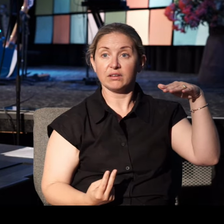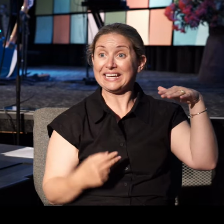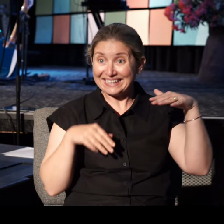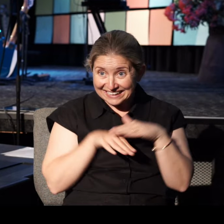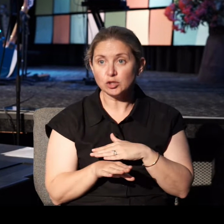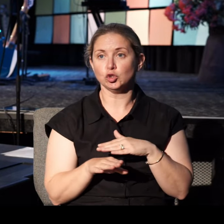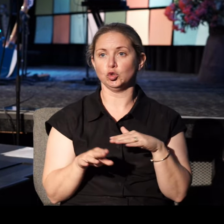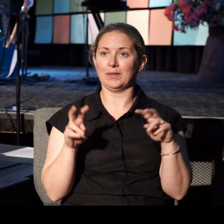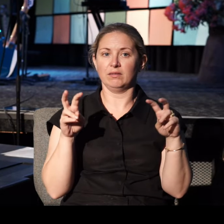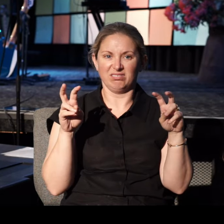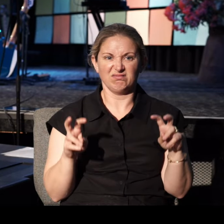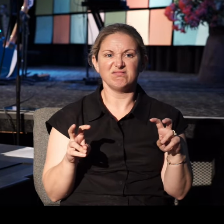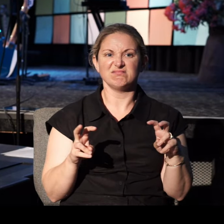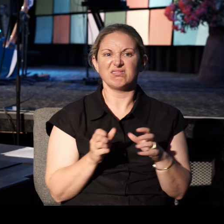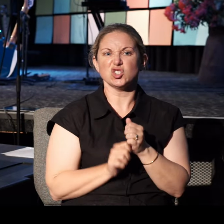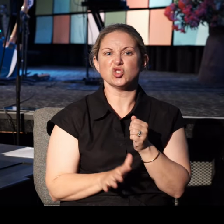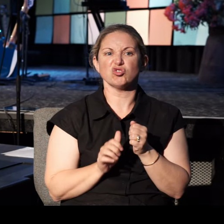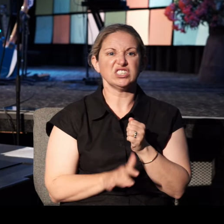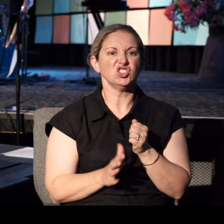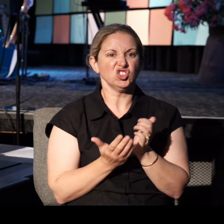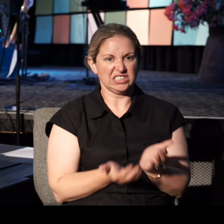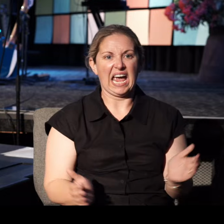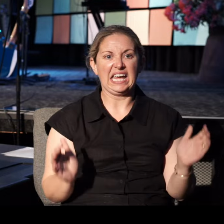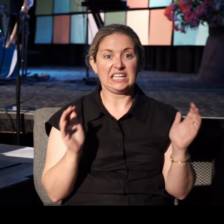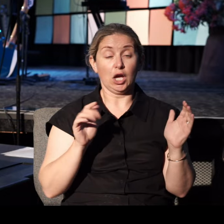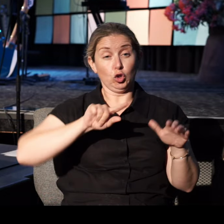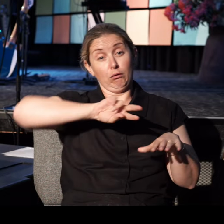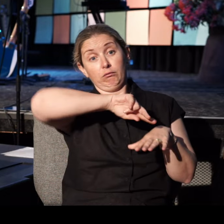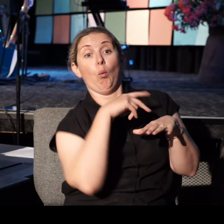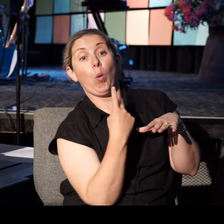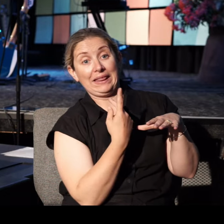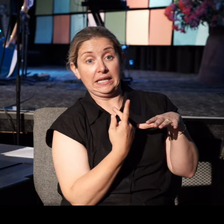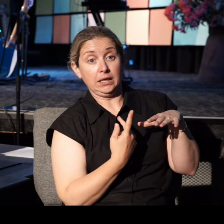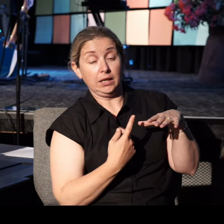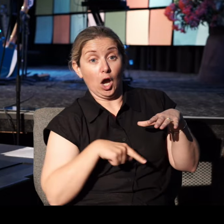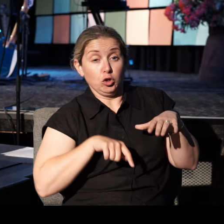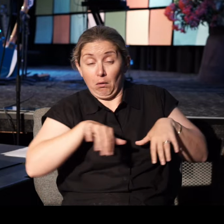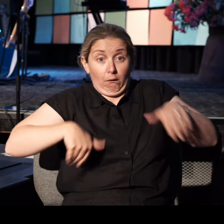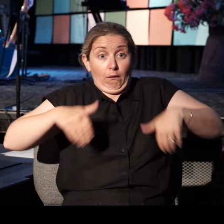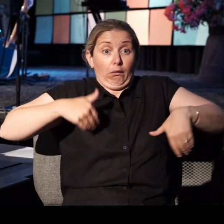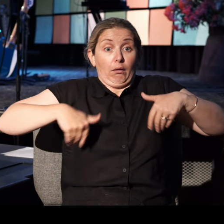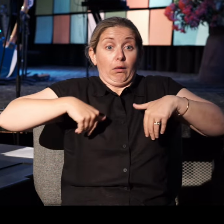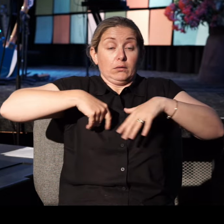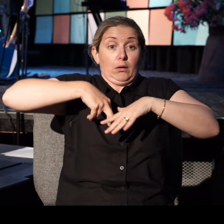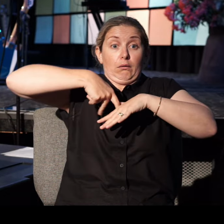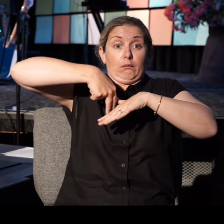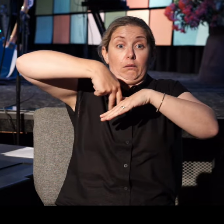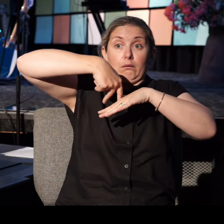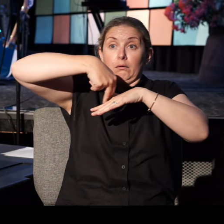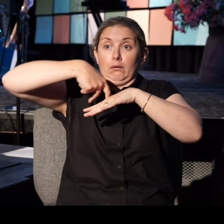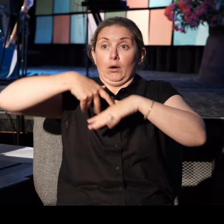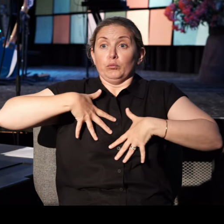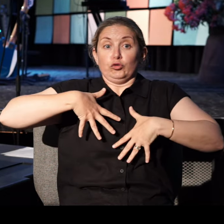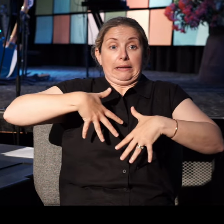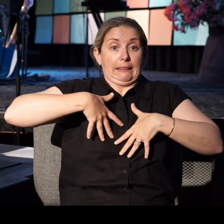into the tank unconscious. Now, fortunately, you fall in face up, so you can still breathe and you're lying there in the sewage.